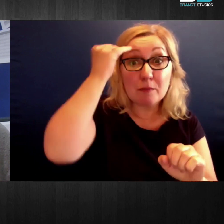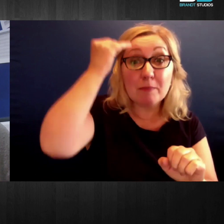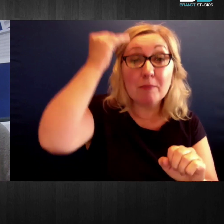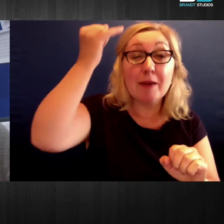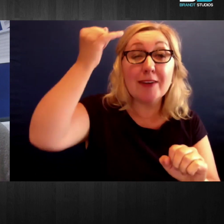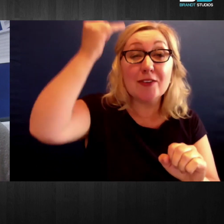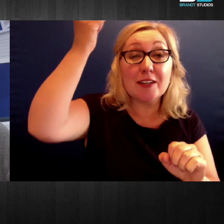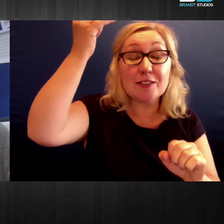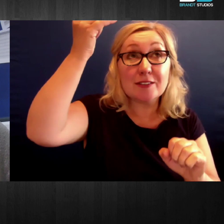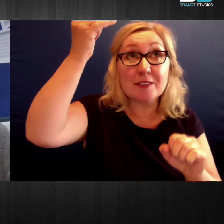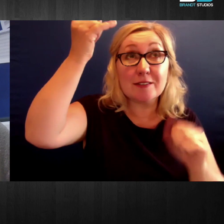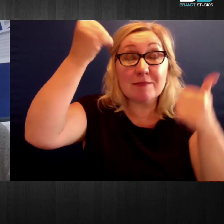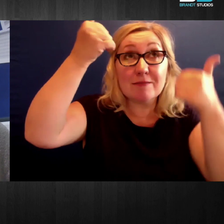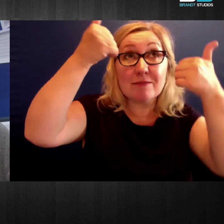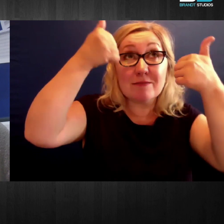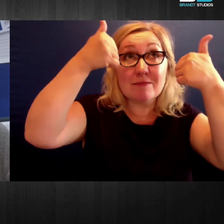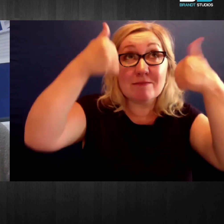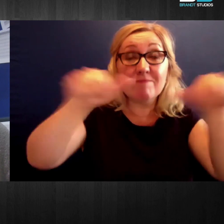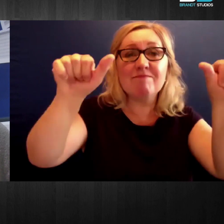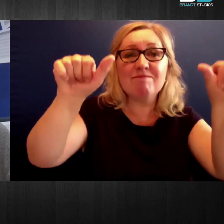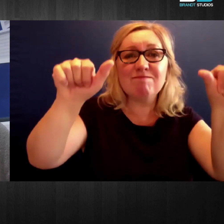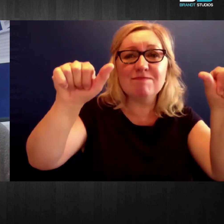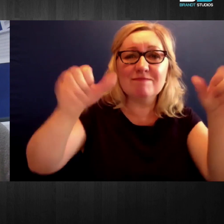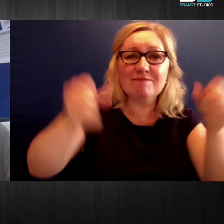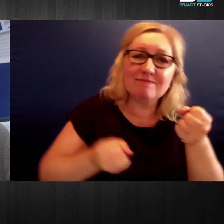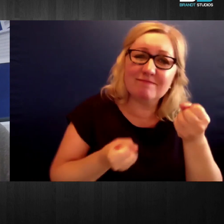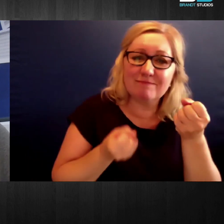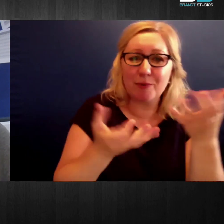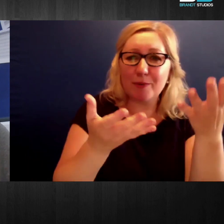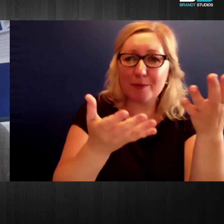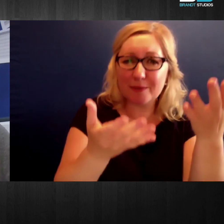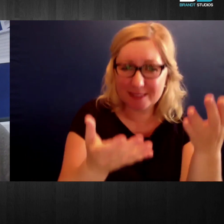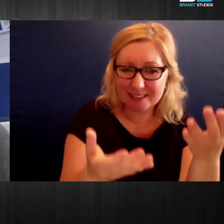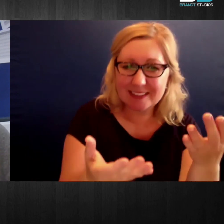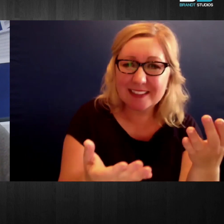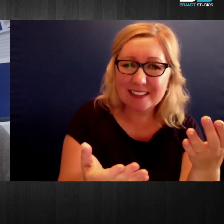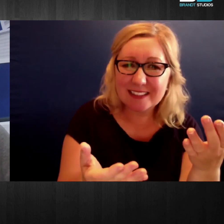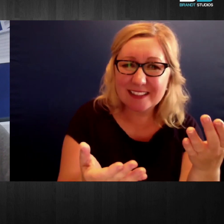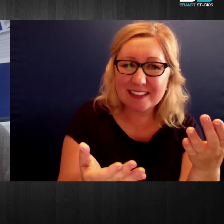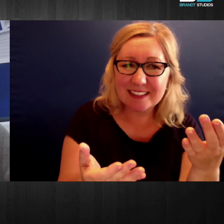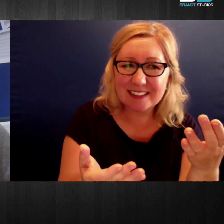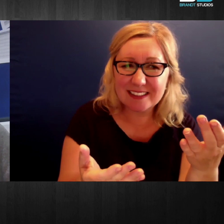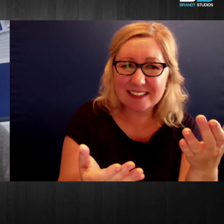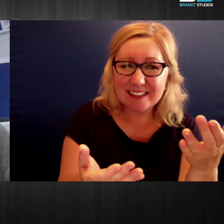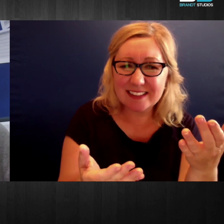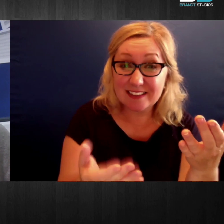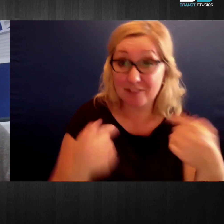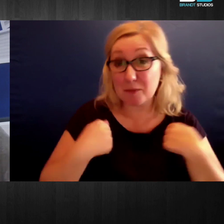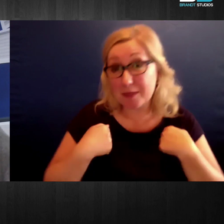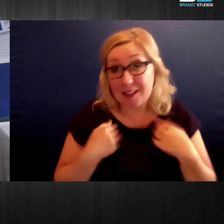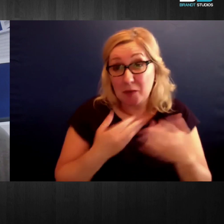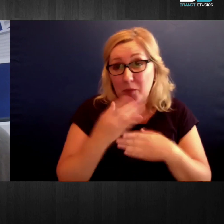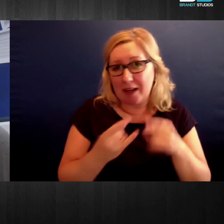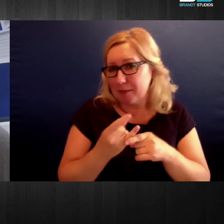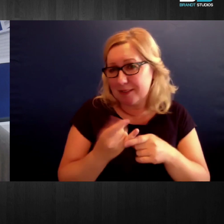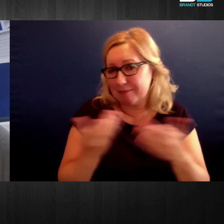Sometimes, I suppose I see, for how I go about it anyways, is like sometimes it could be anything from